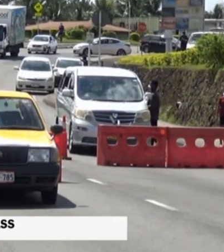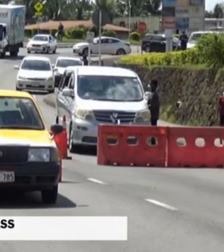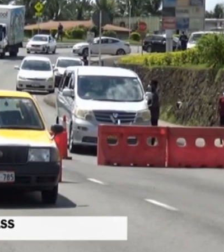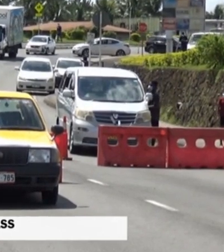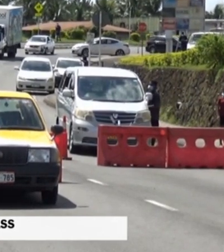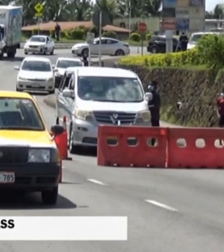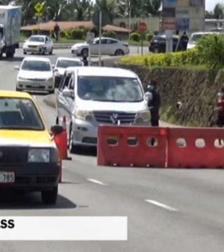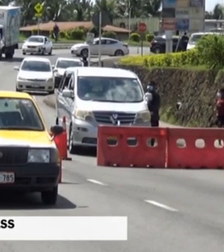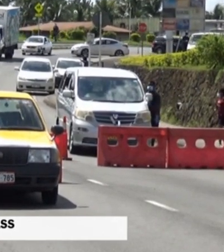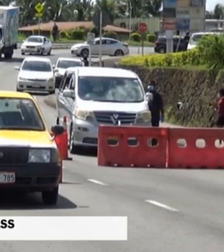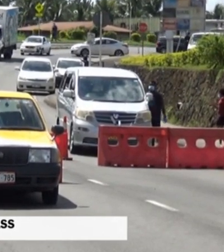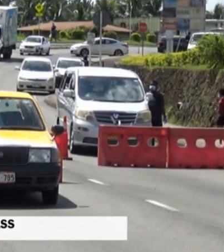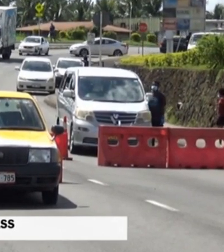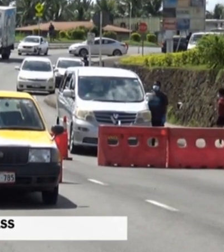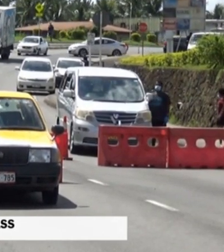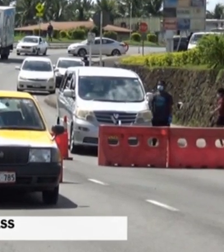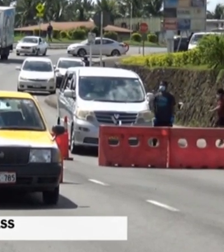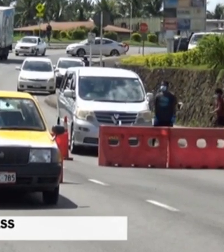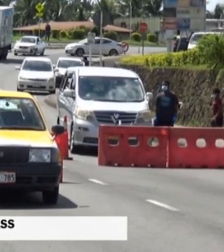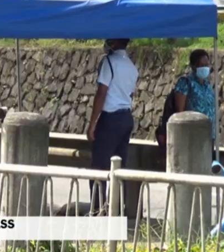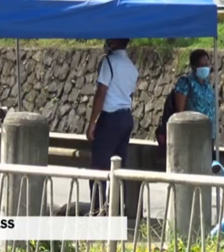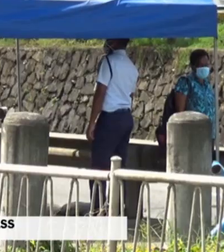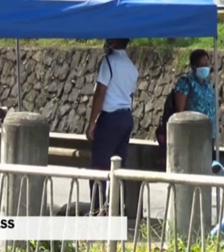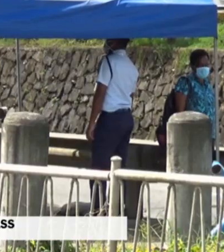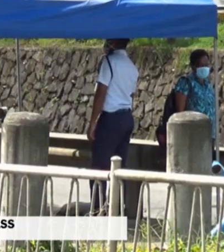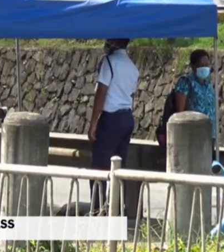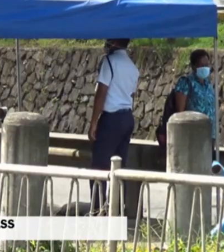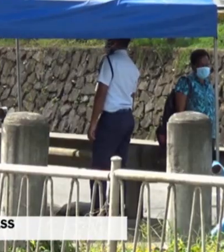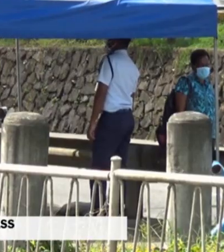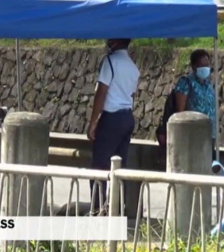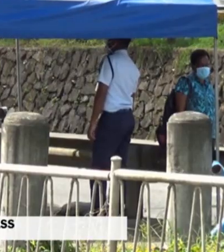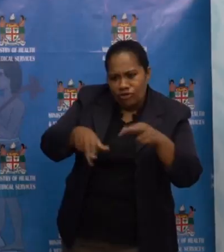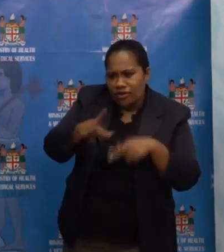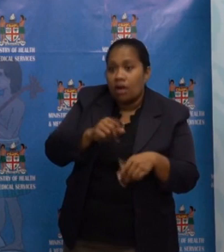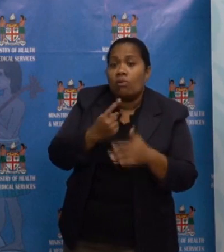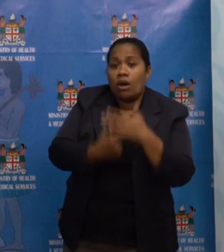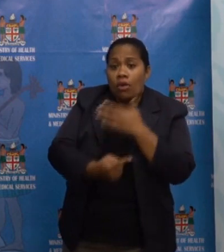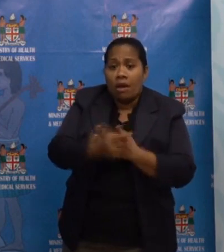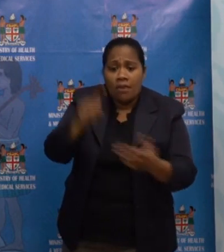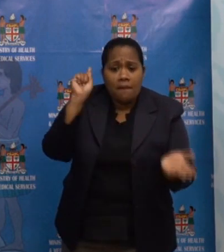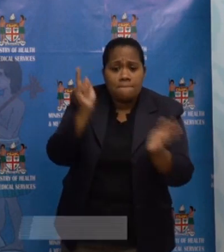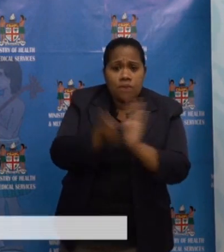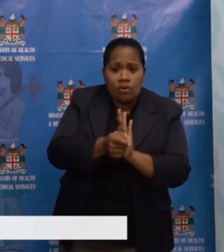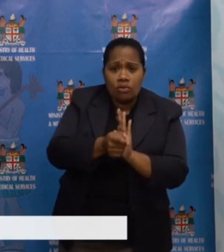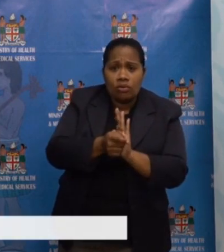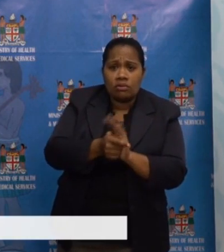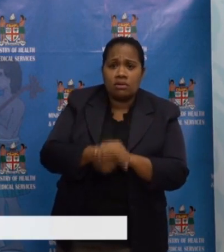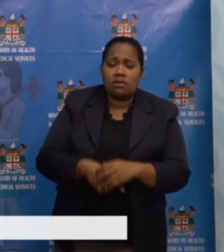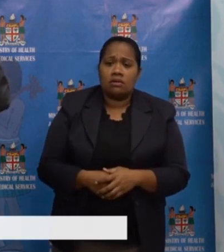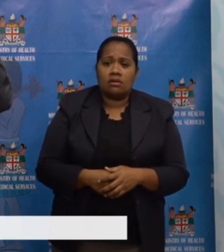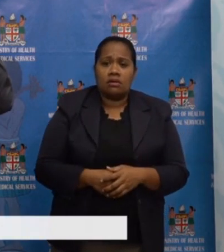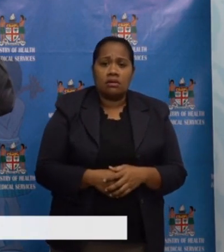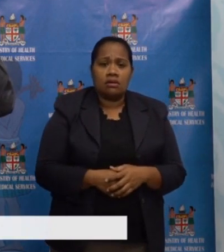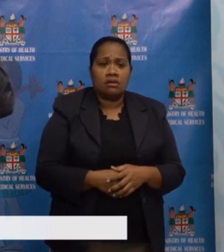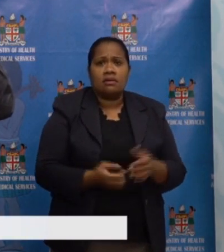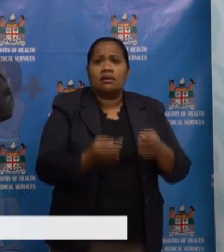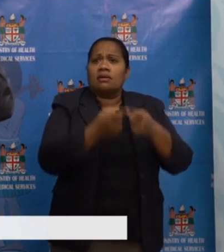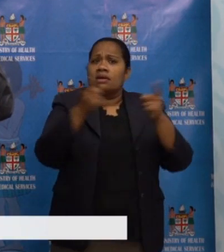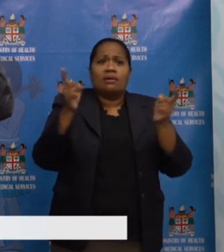will allow them to operate even if they are not an essential service. We got hardware shops producing